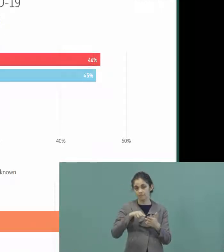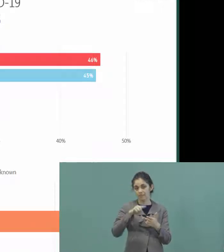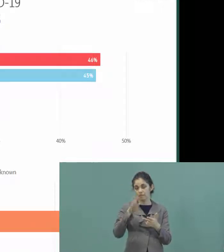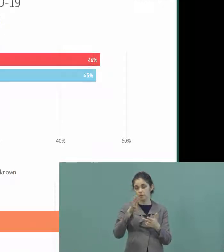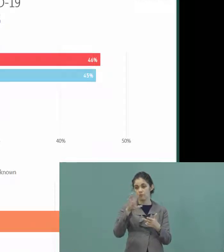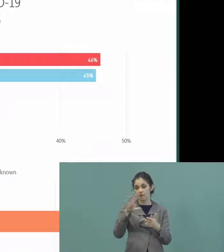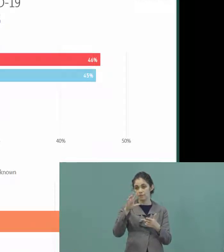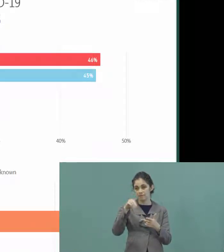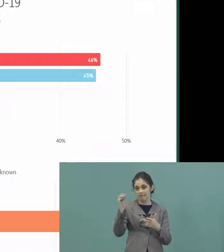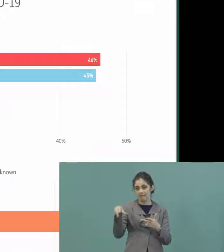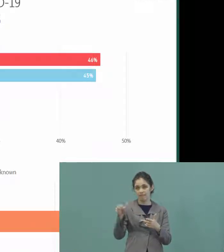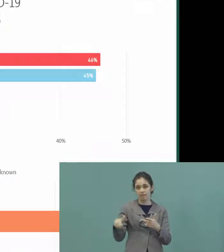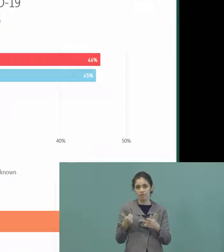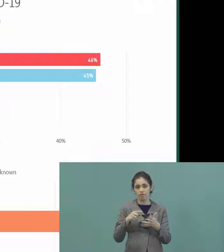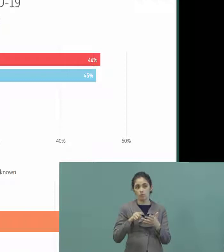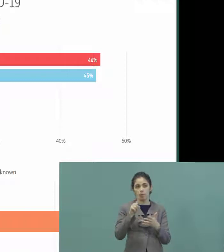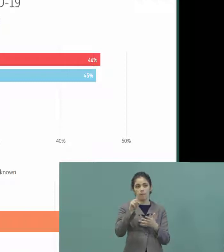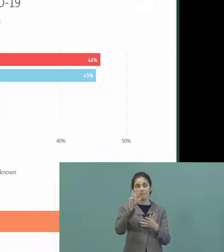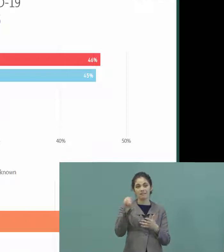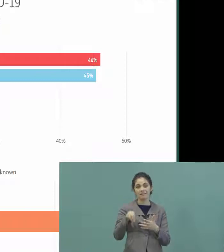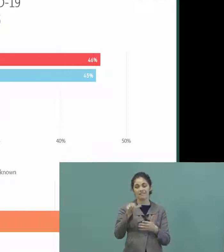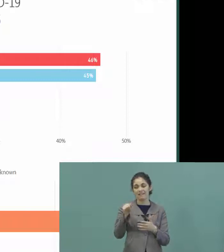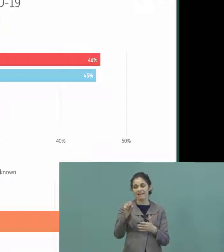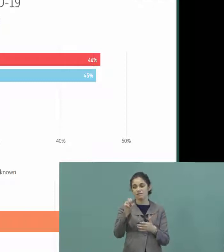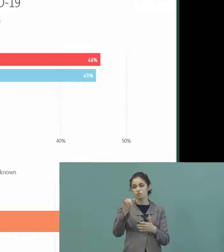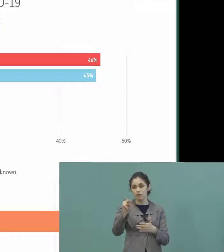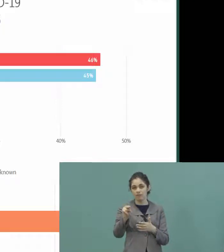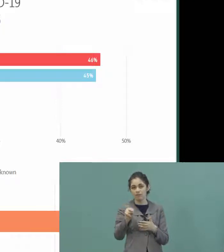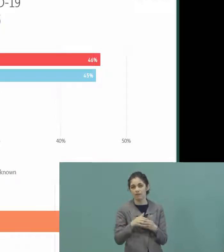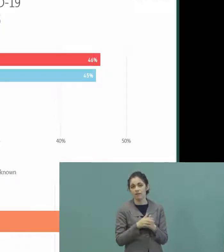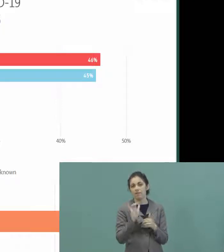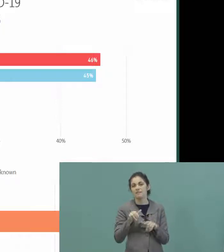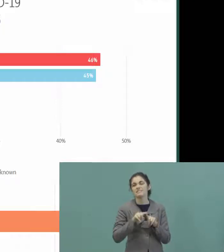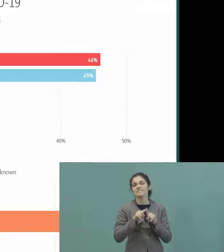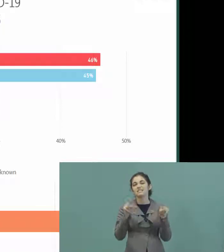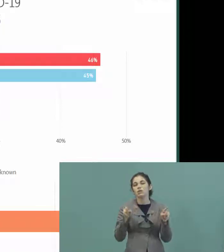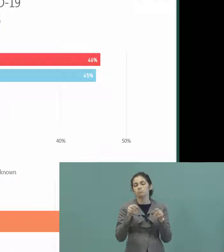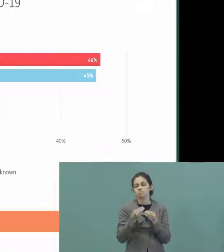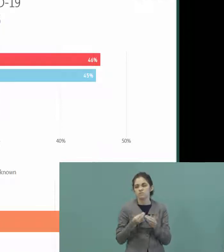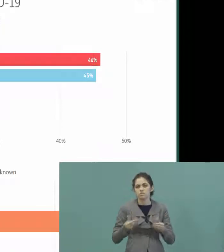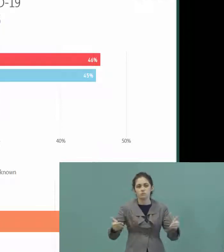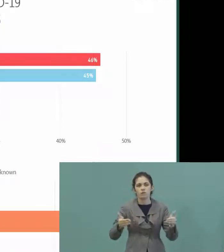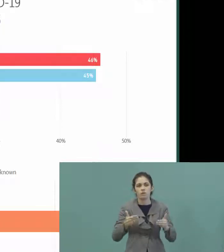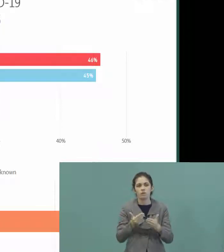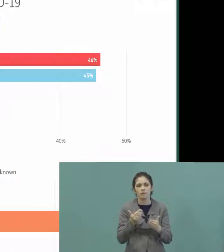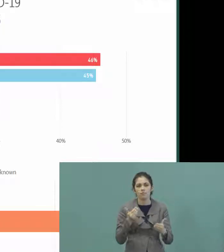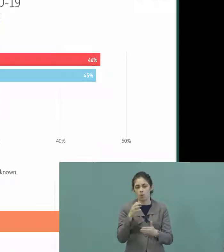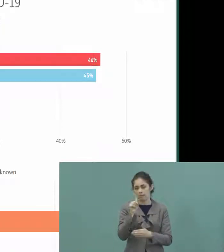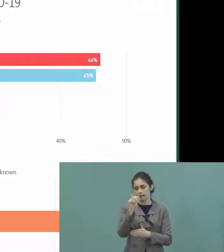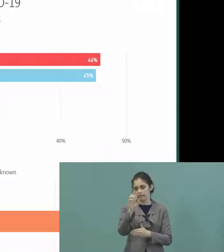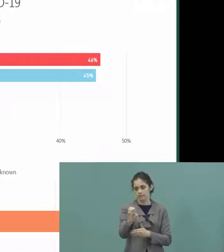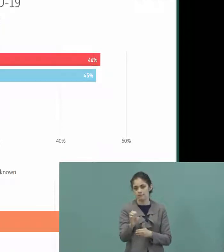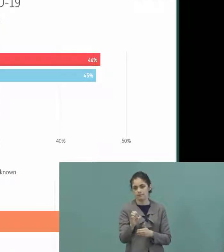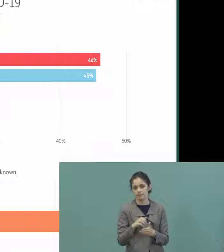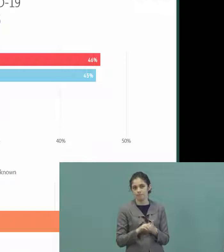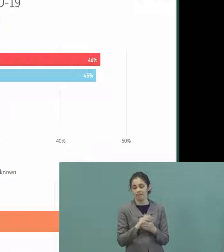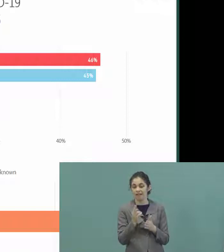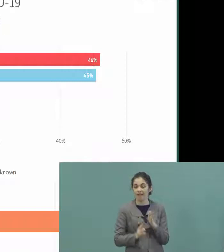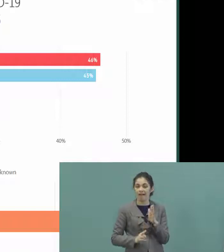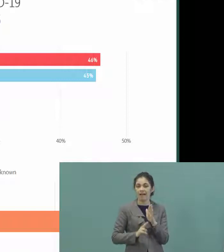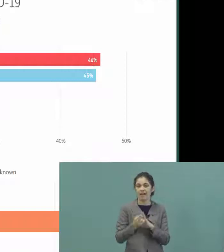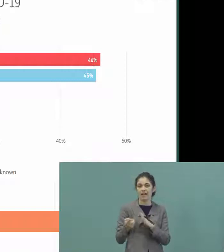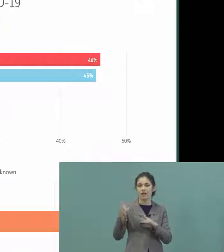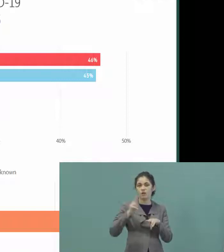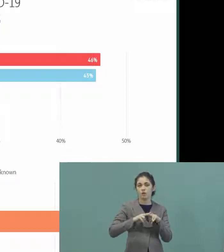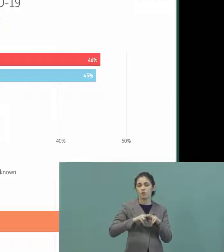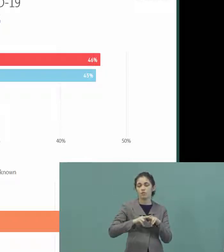other, 1% is Asian. You'll see that this is a different distribution than our total cases. A higher representation